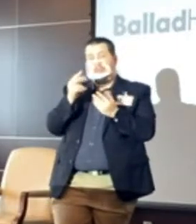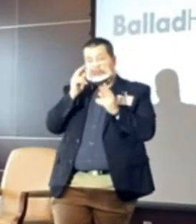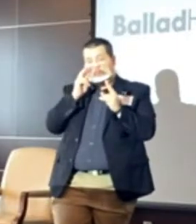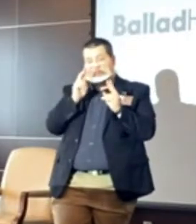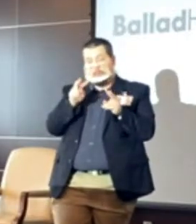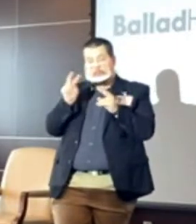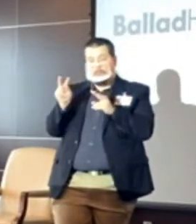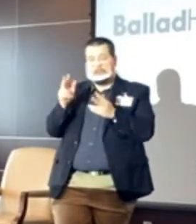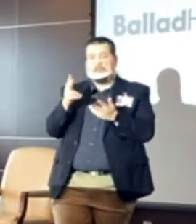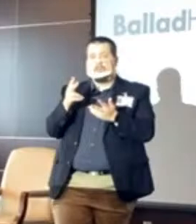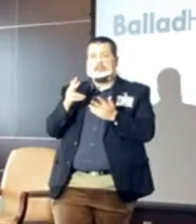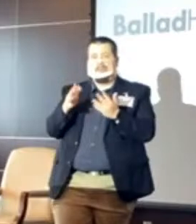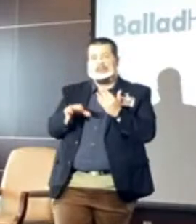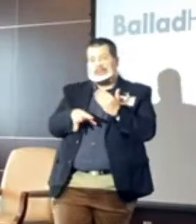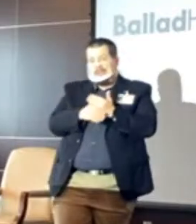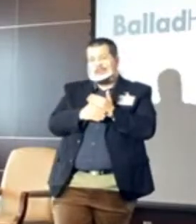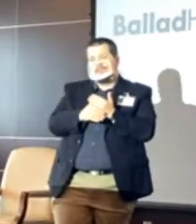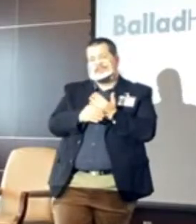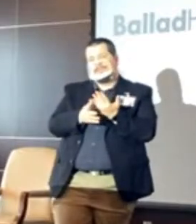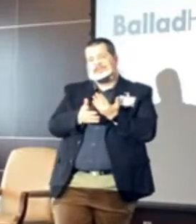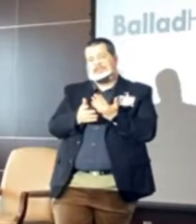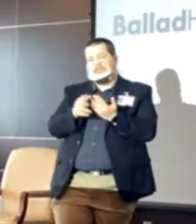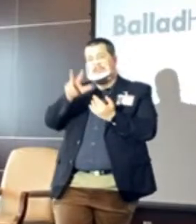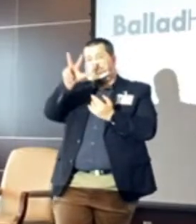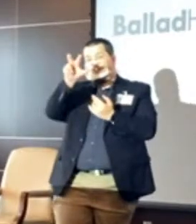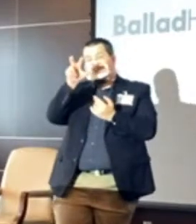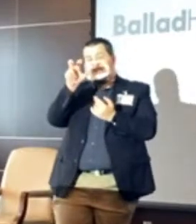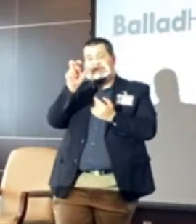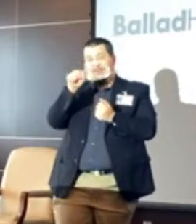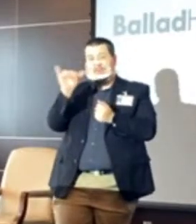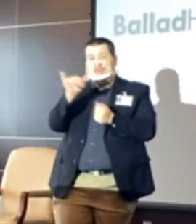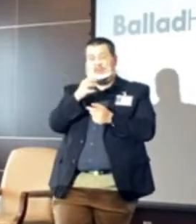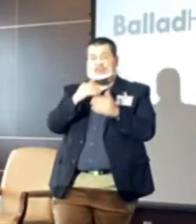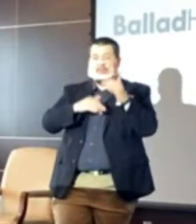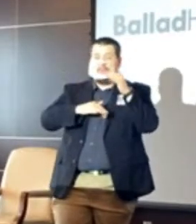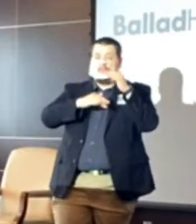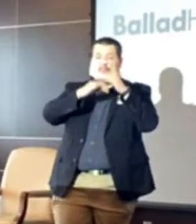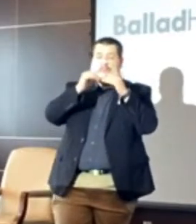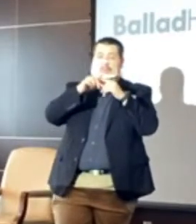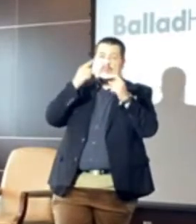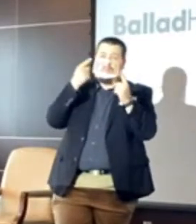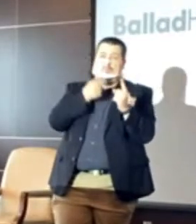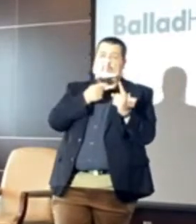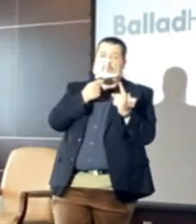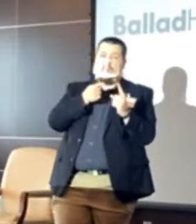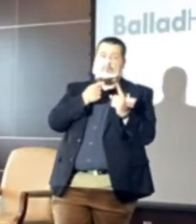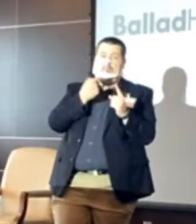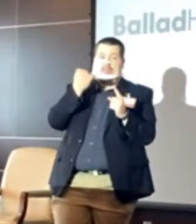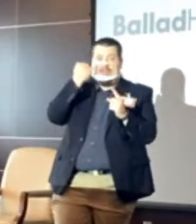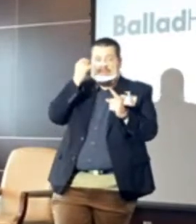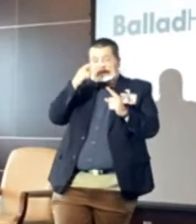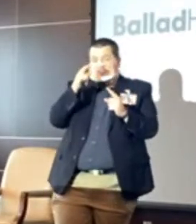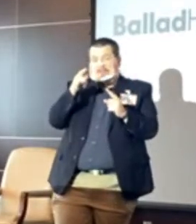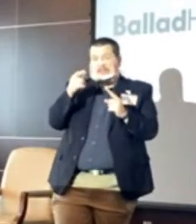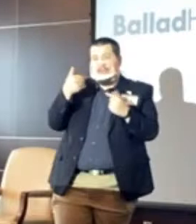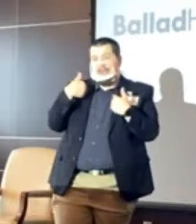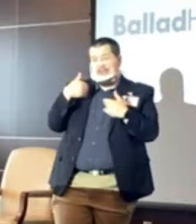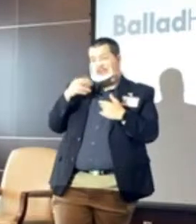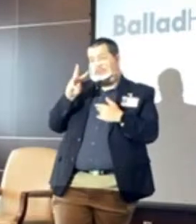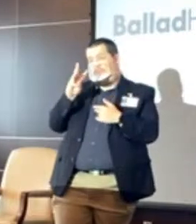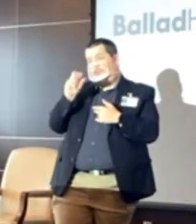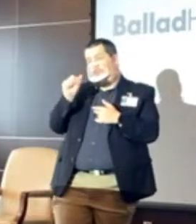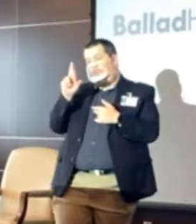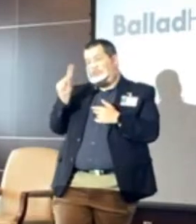at additional, 300. We can also get to a point where if we have to create ward type